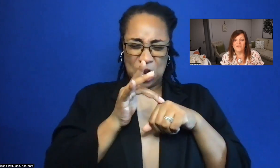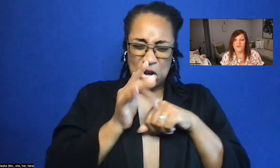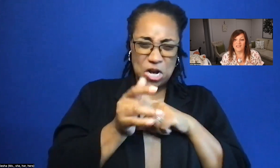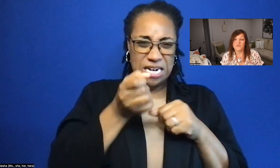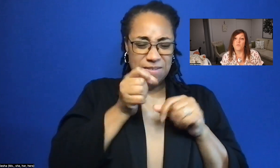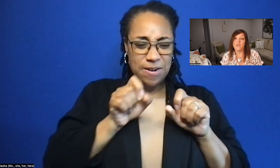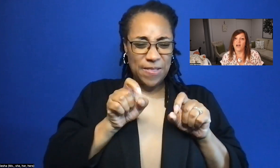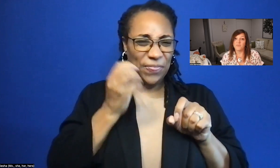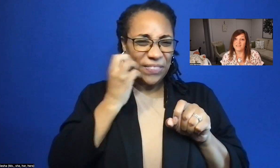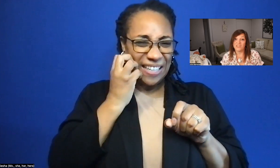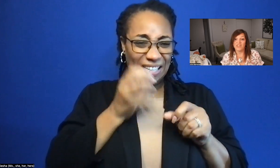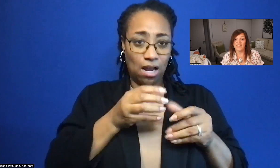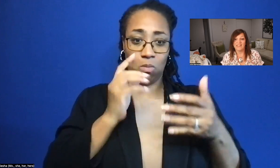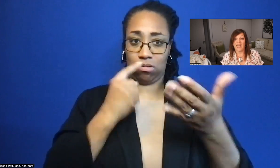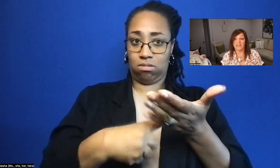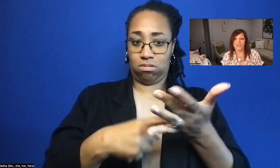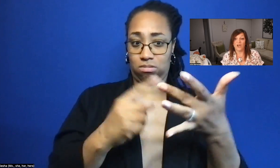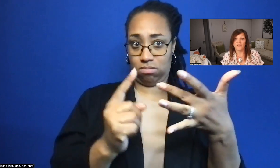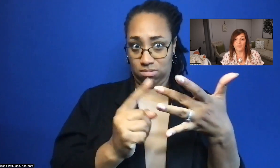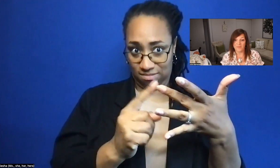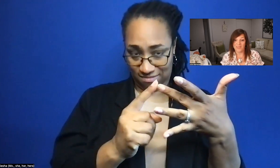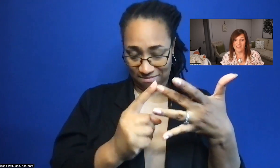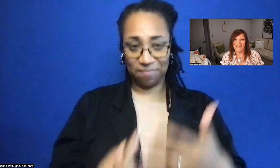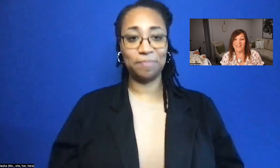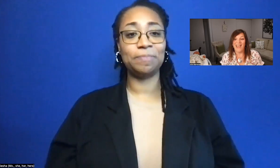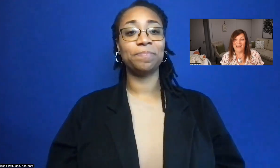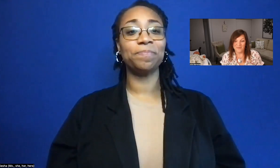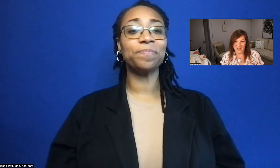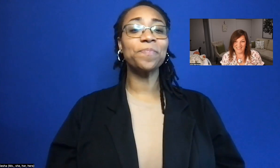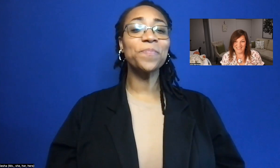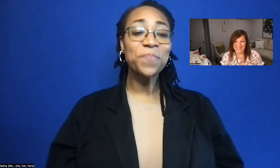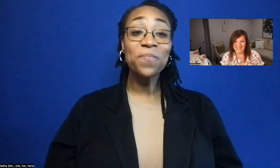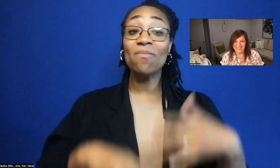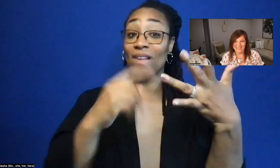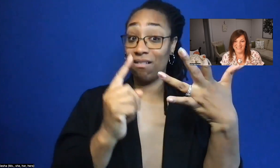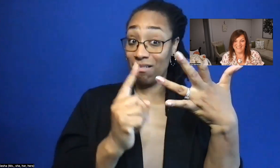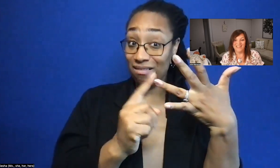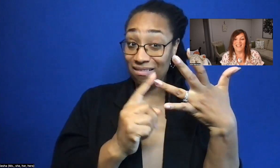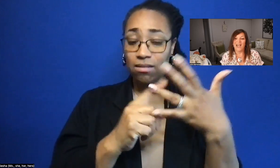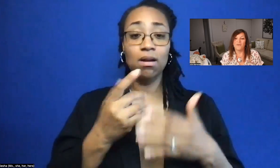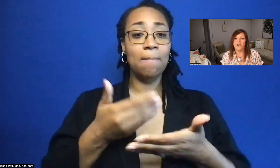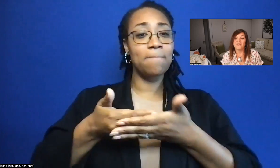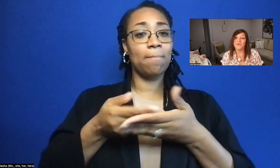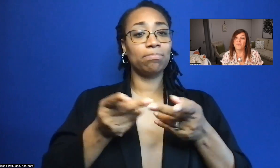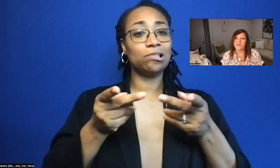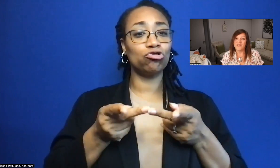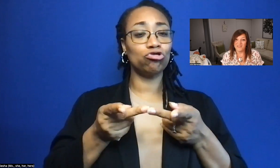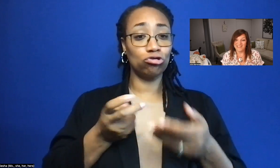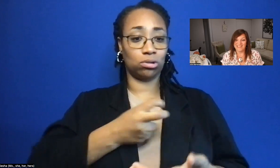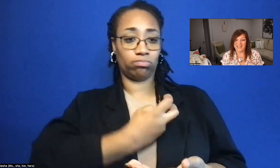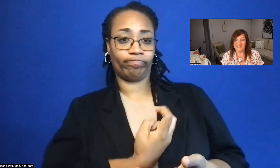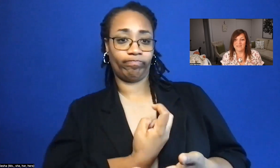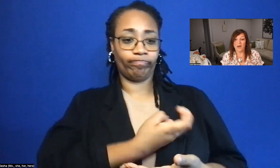Another focus will be on position and latch of your baby at the breast. I will also